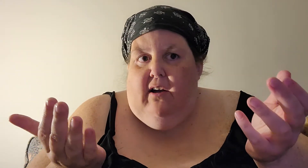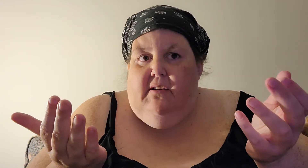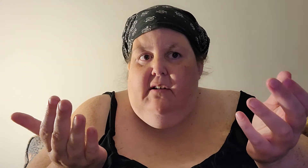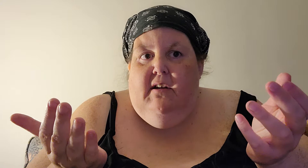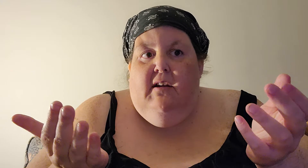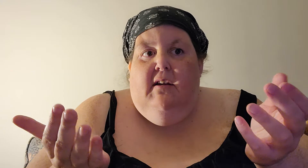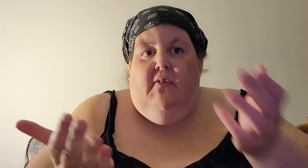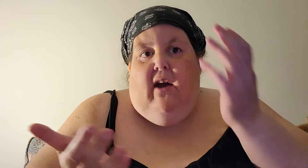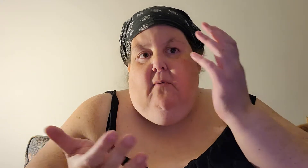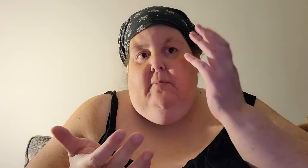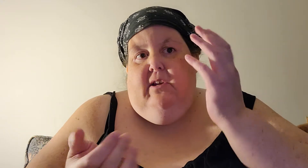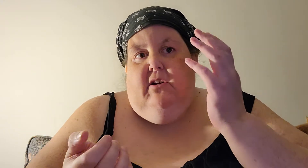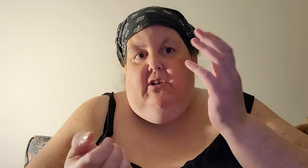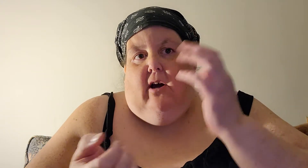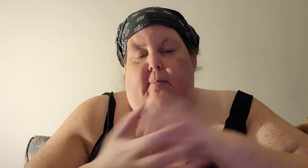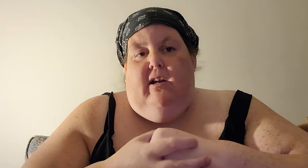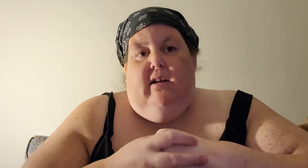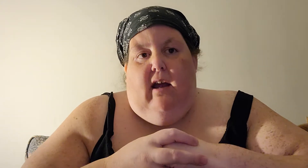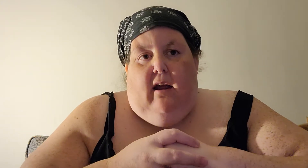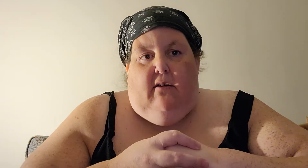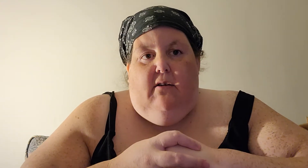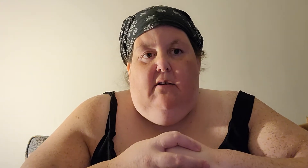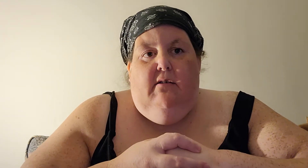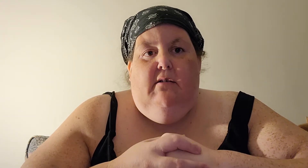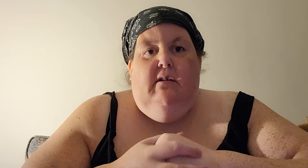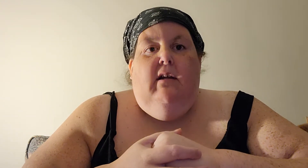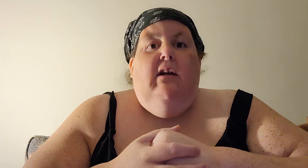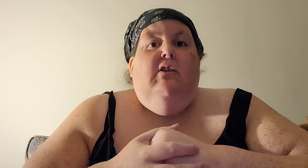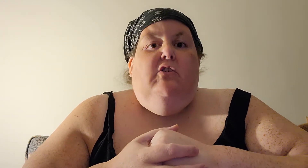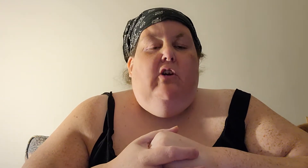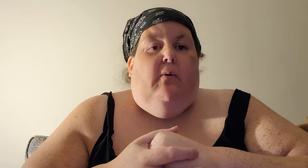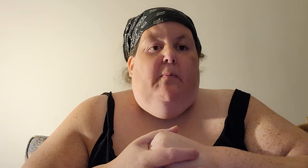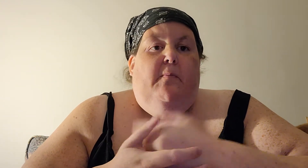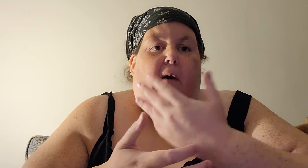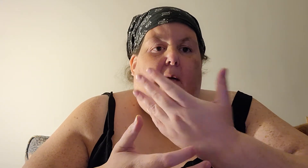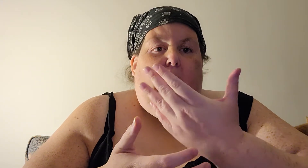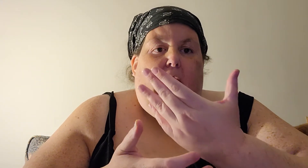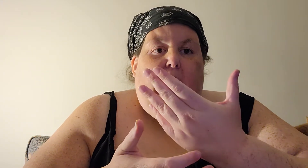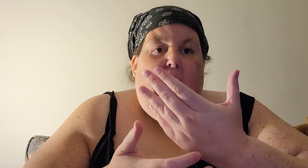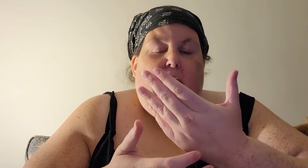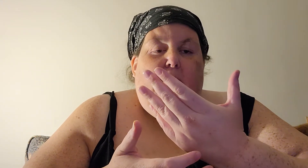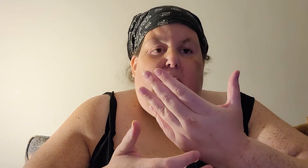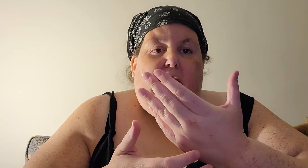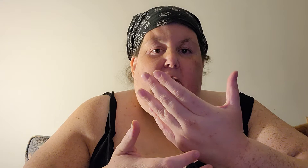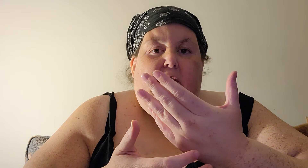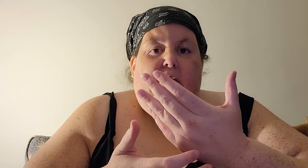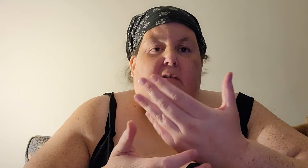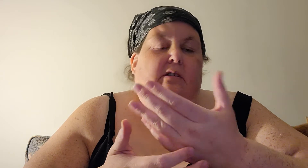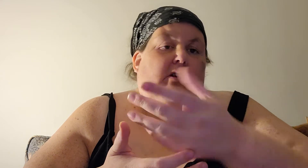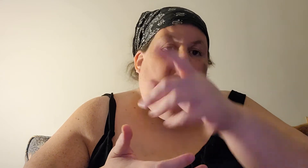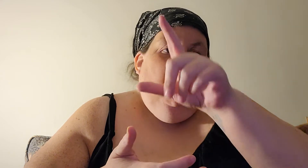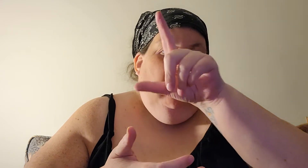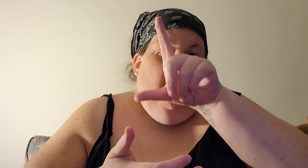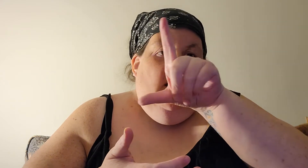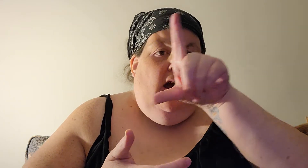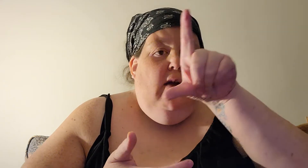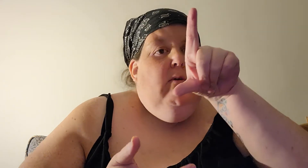taught. That would be your dominant hand. So I'm a right-handed person, so I would